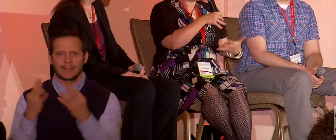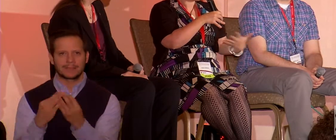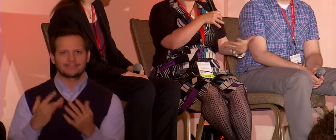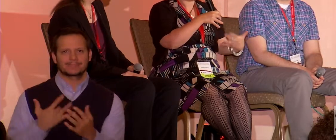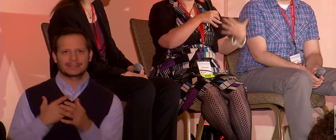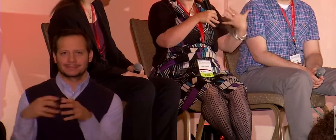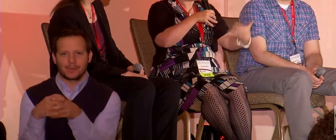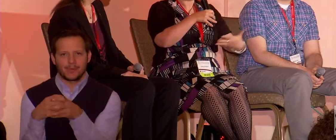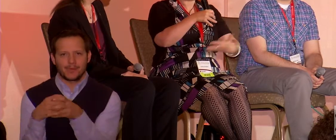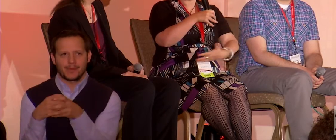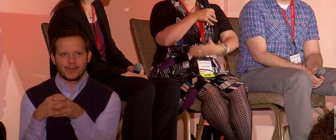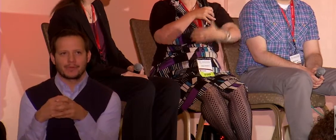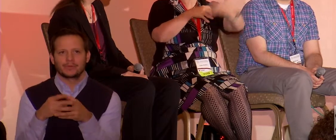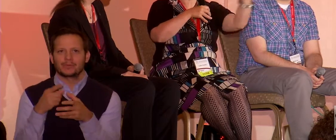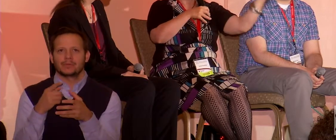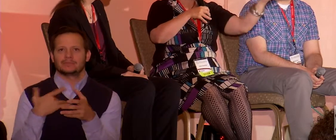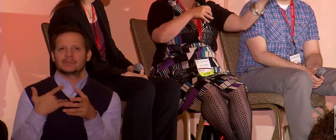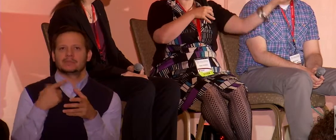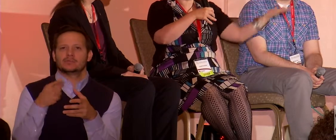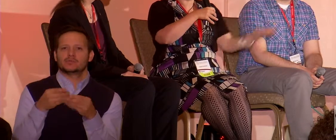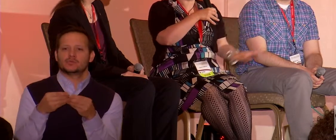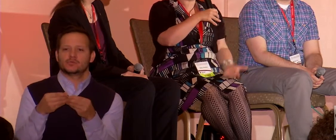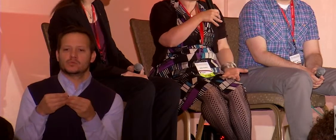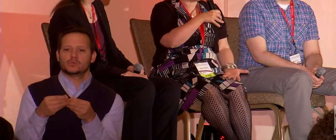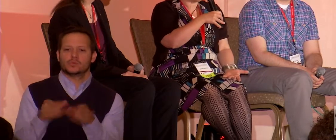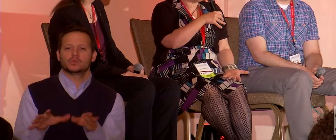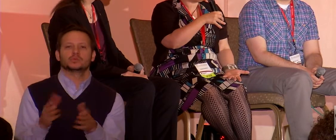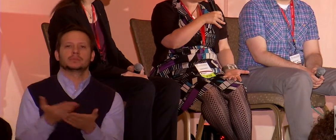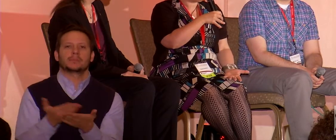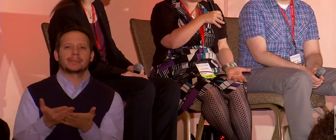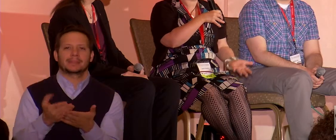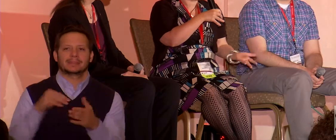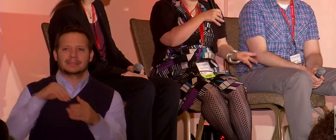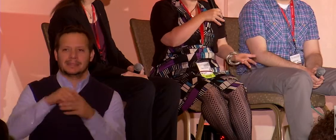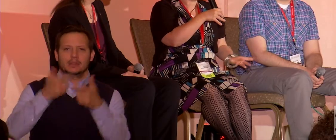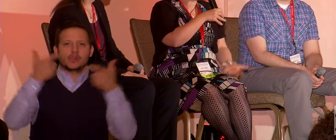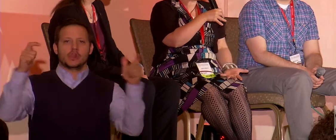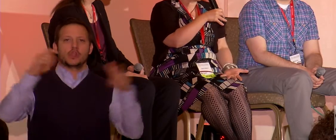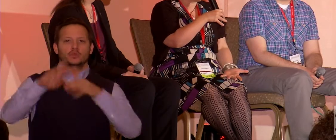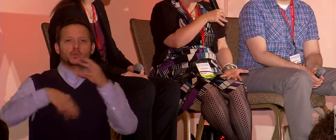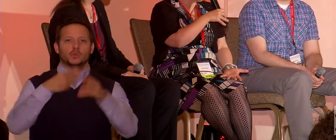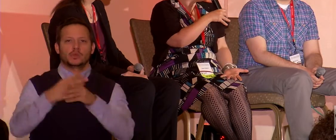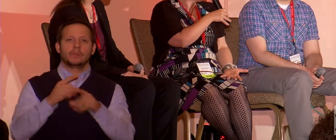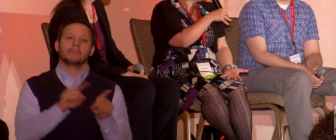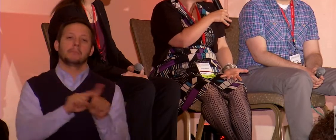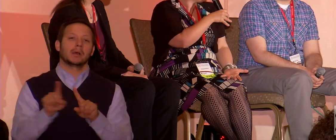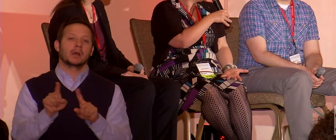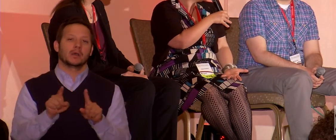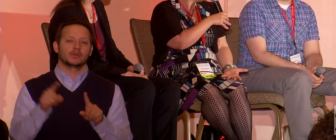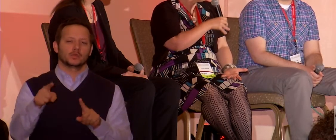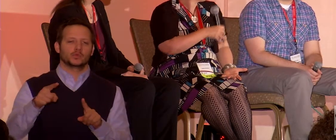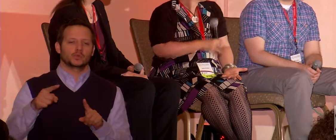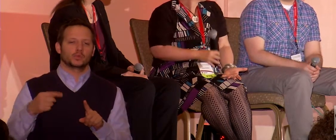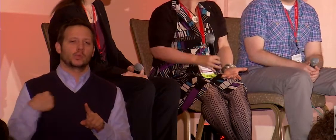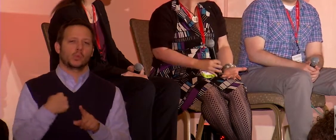there is something special that's lost when we're just sort of part of the larger world. But I personally think that there's a lot more that's